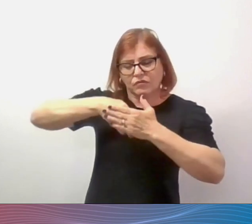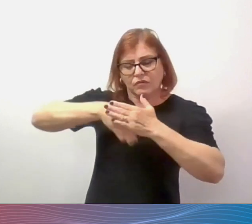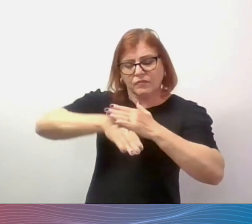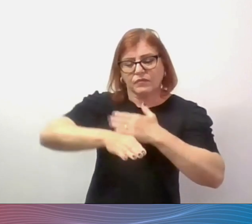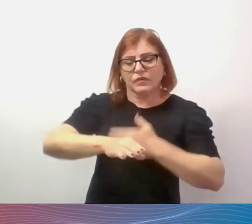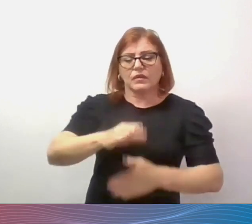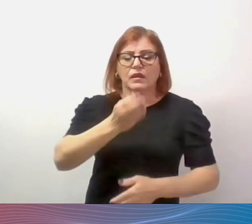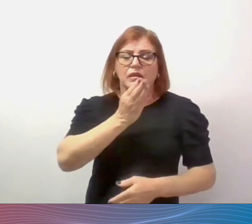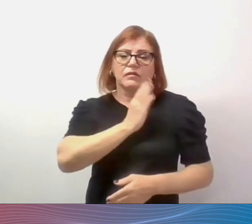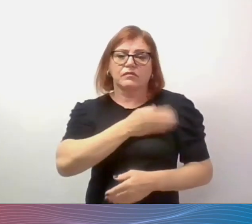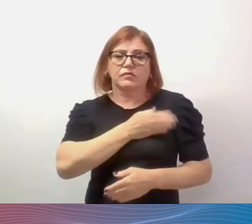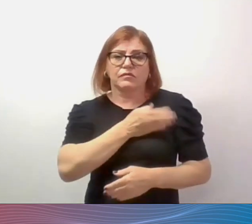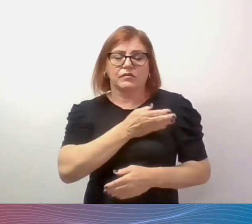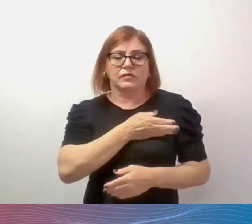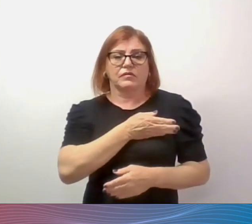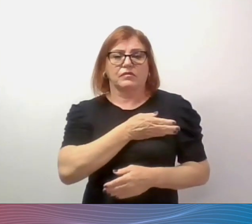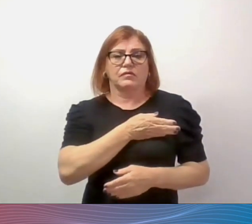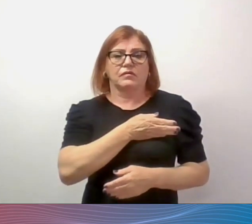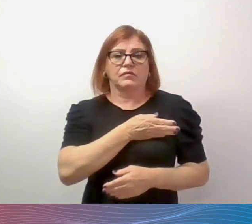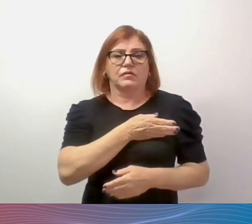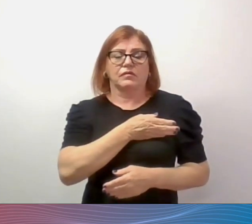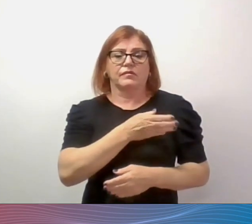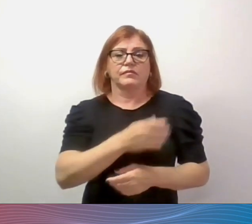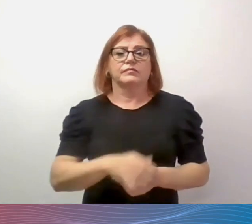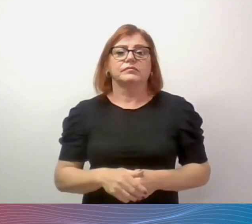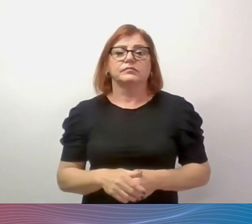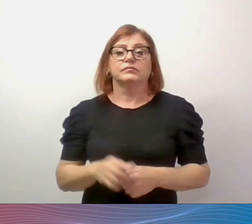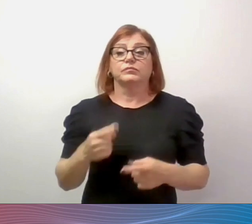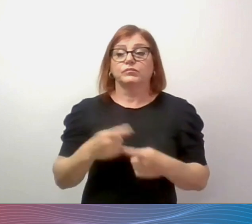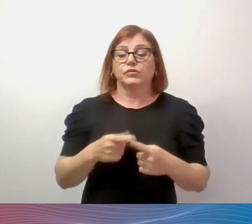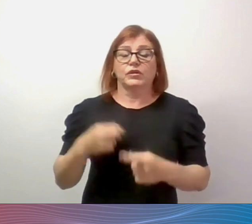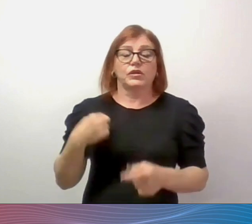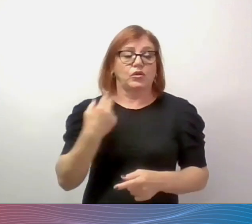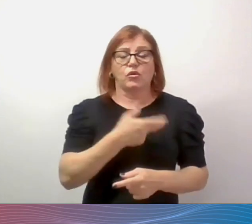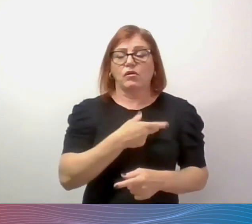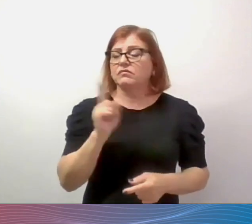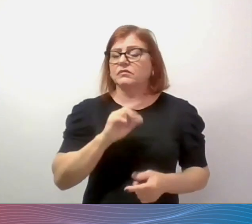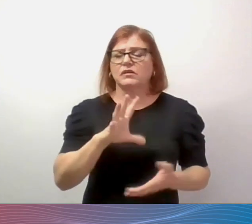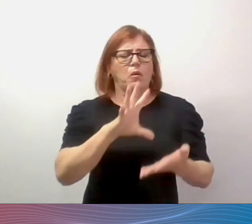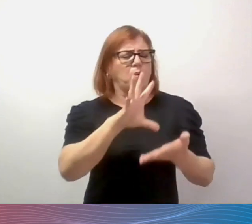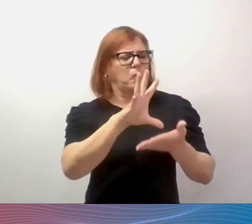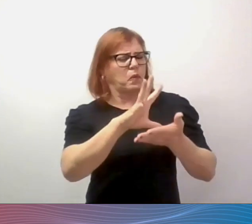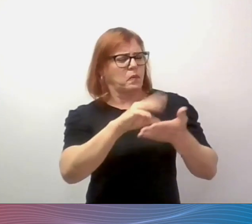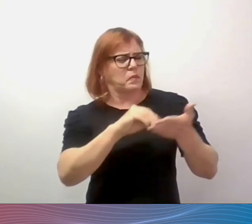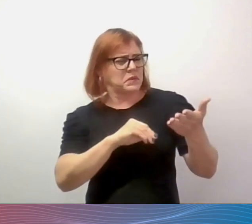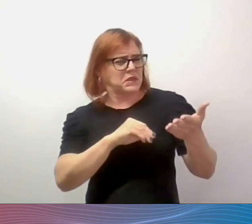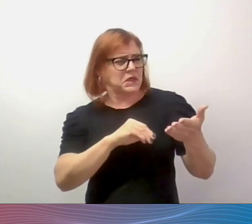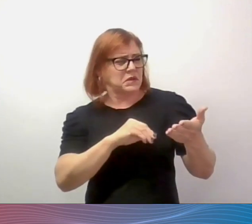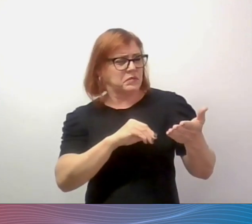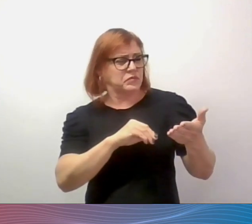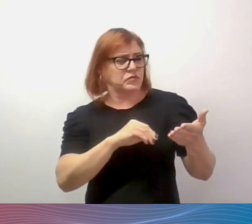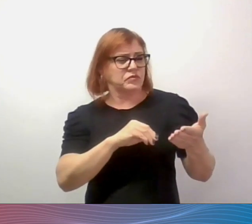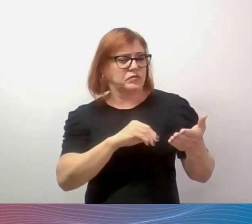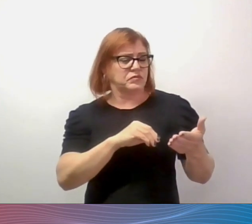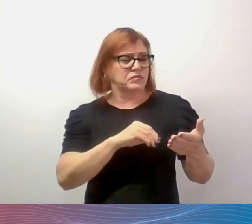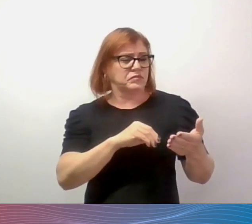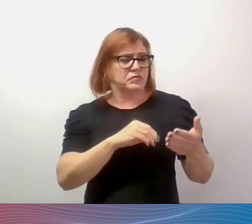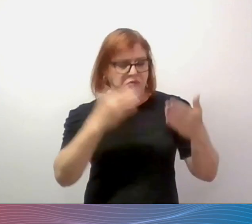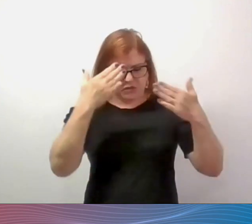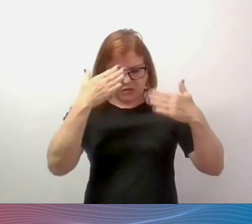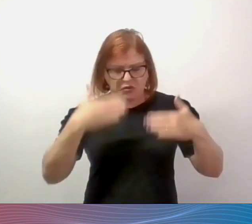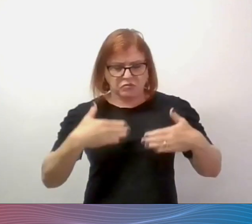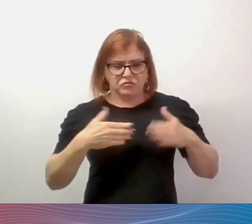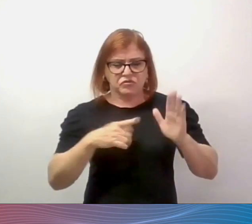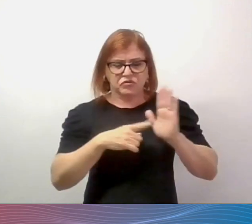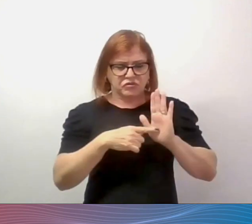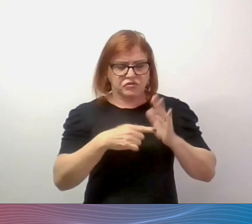of that about Christ dwelling in our hearts? Porque nós não imitamos a Deus exteriormente. Because we do not be imitators